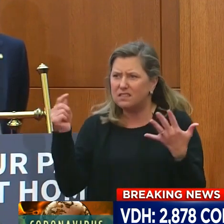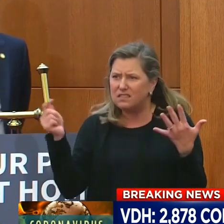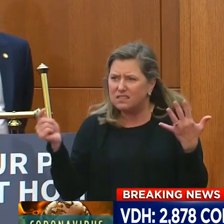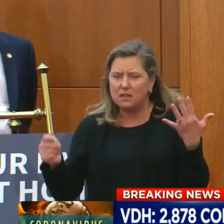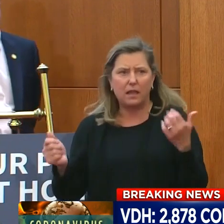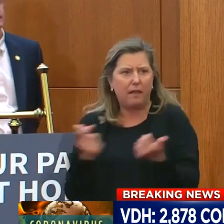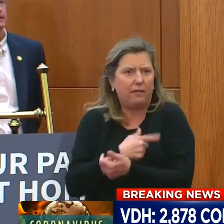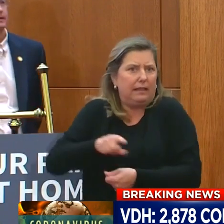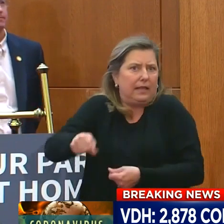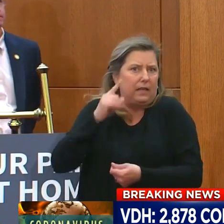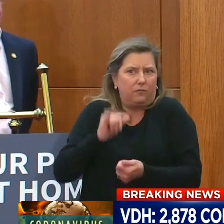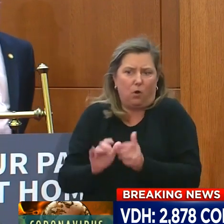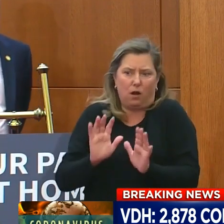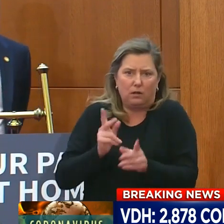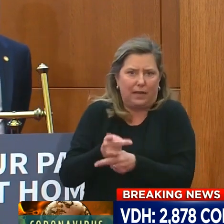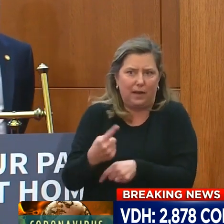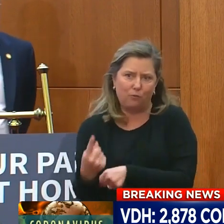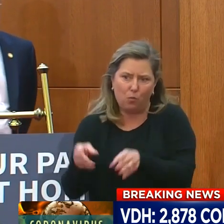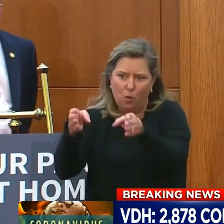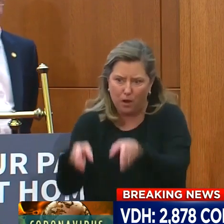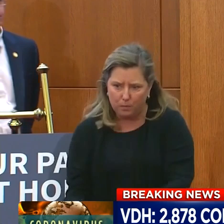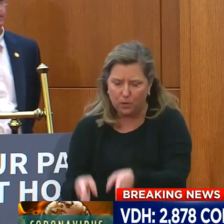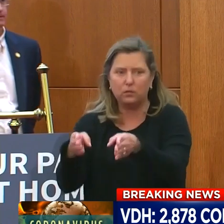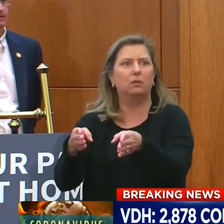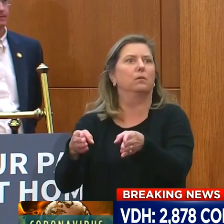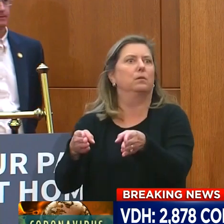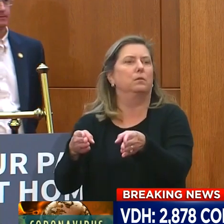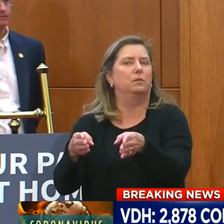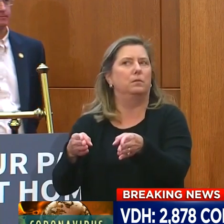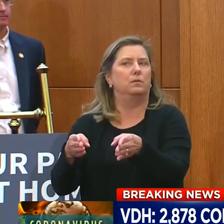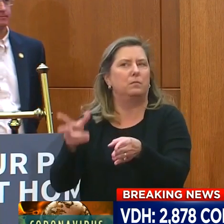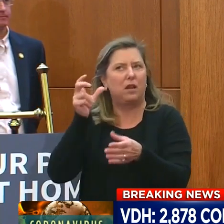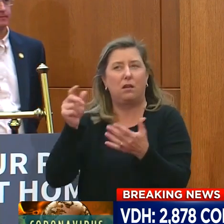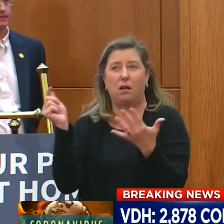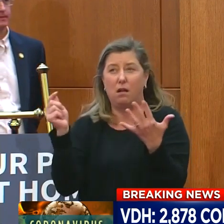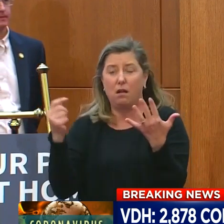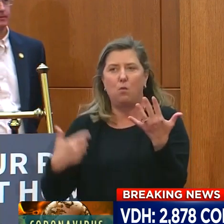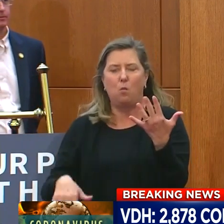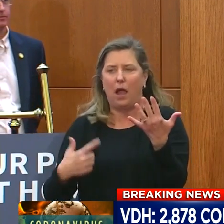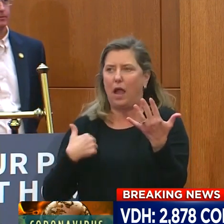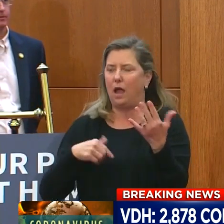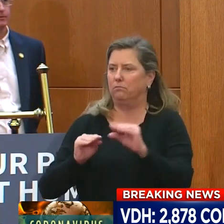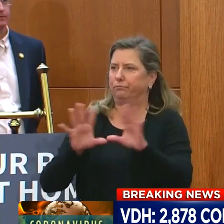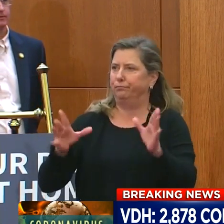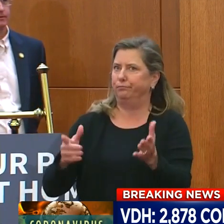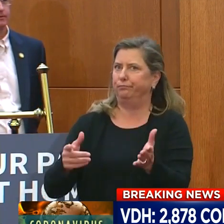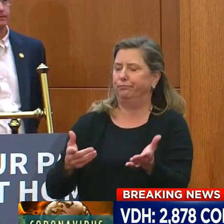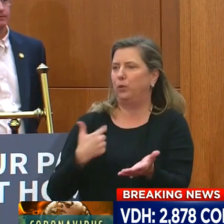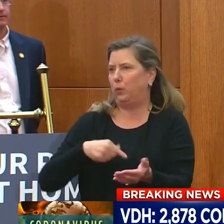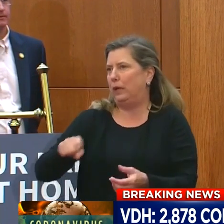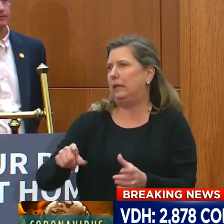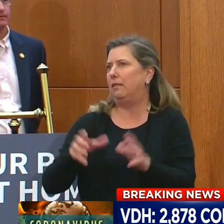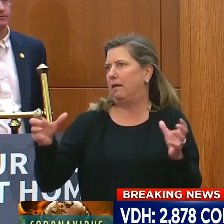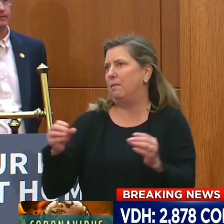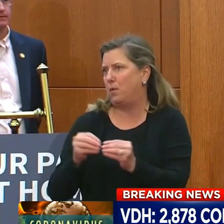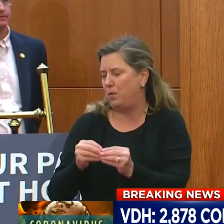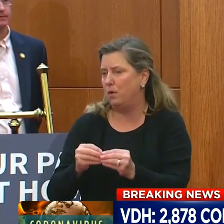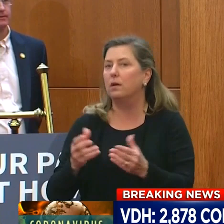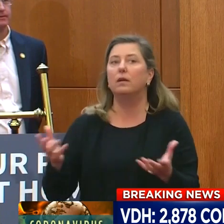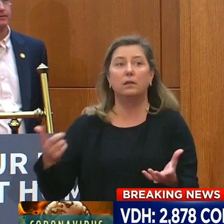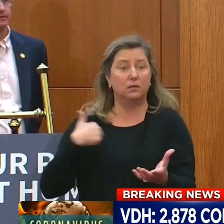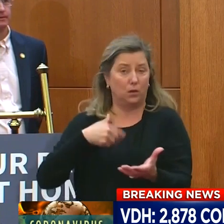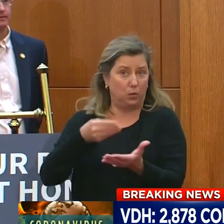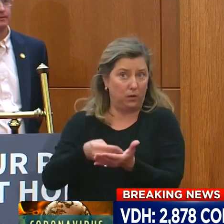having heard that, I think that was a stark example of just how much PPE we need. So the purchase has been made. We made it